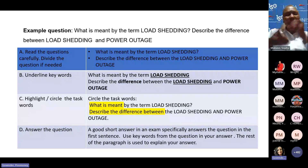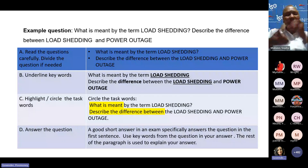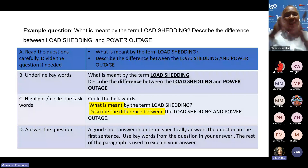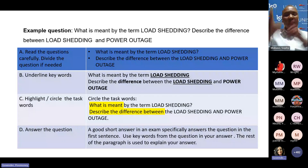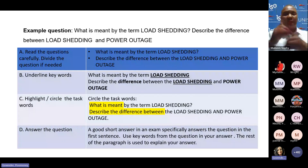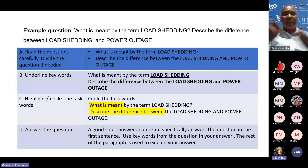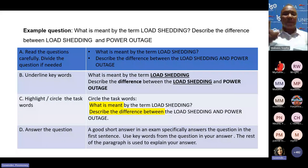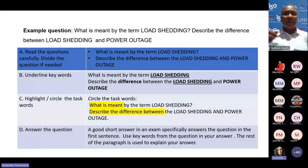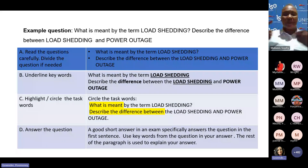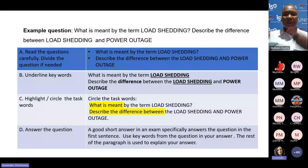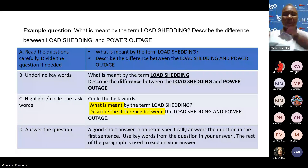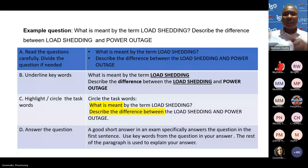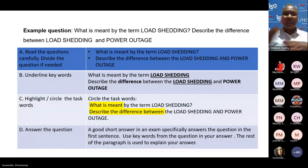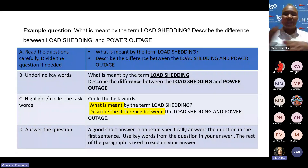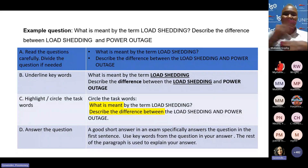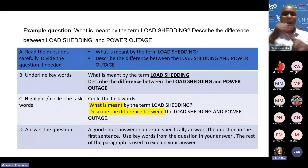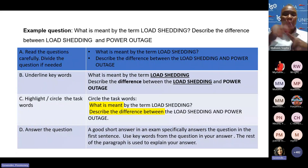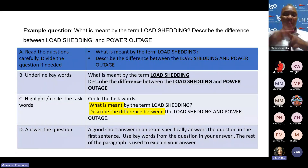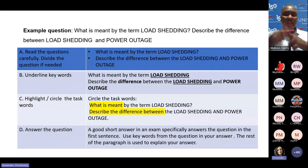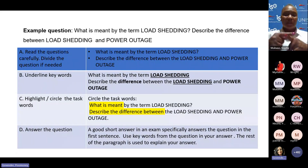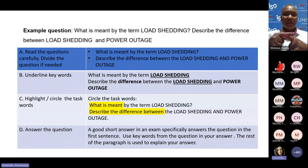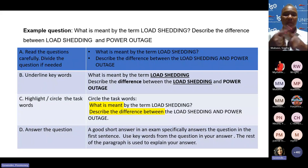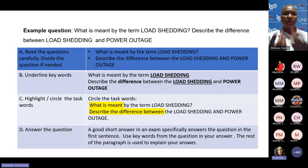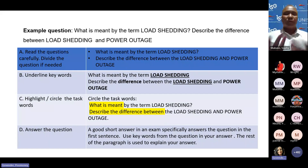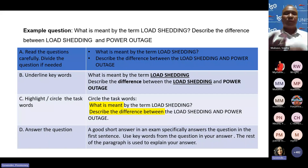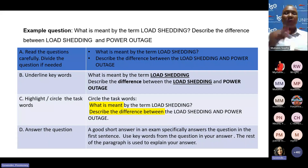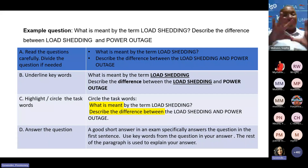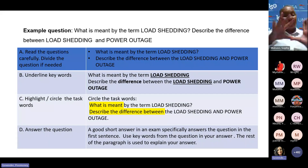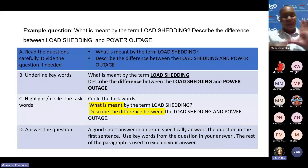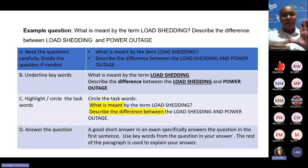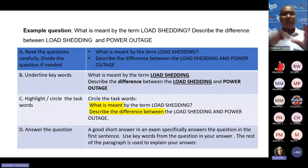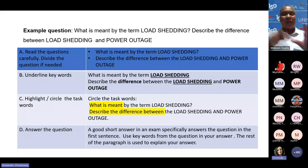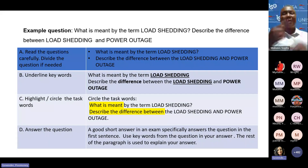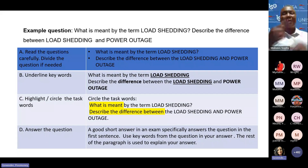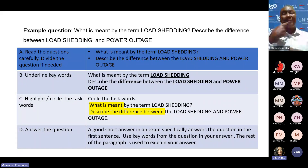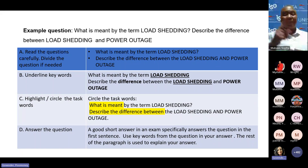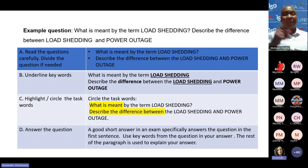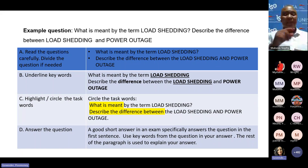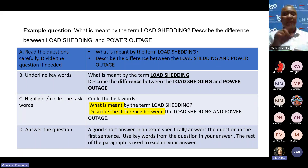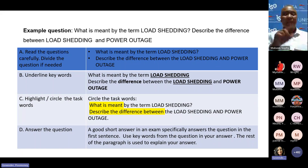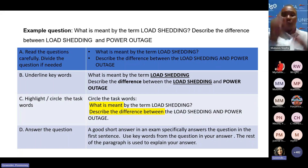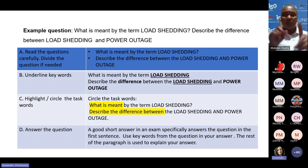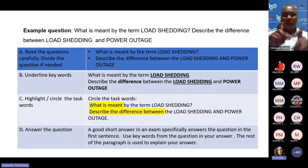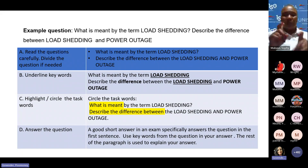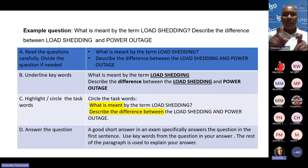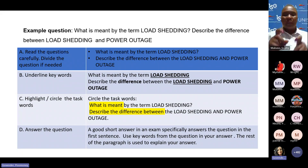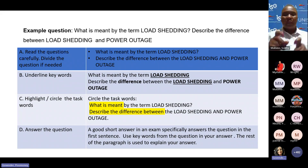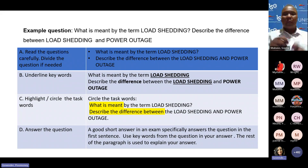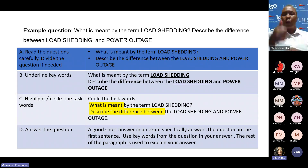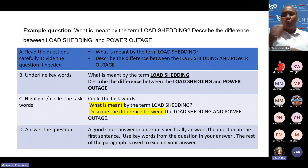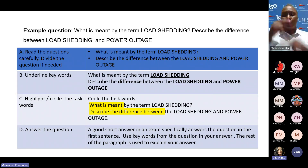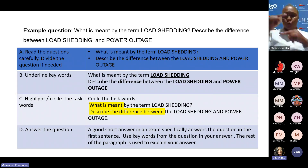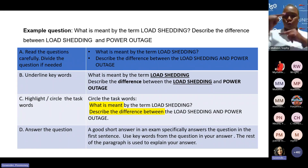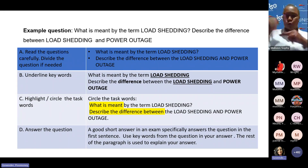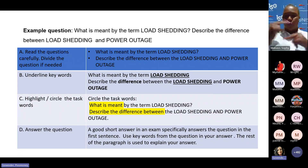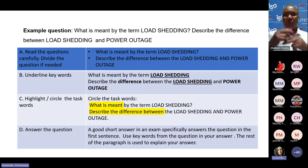between these are task words. Then you'll answer the question, and a good short answer in an